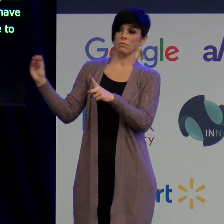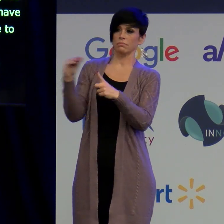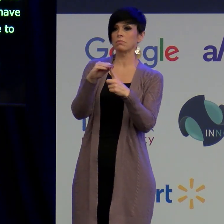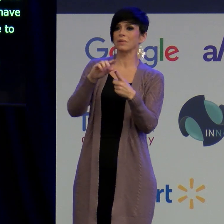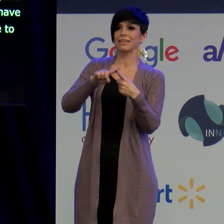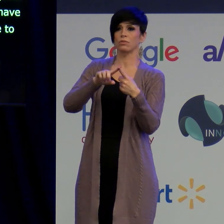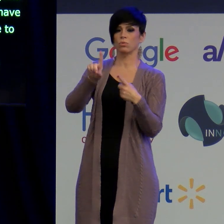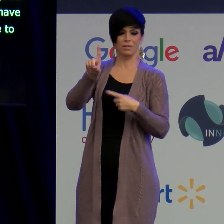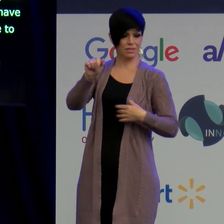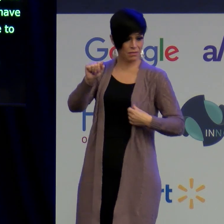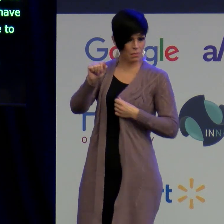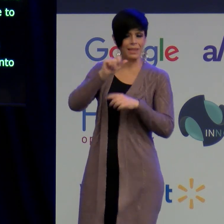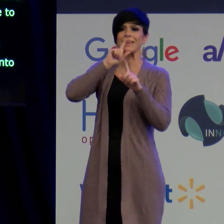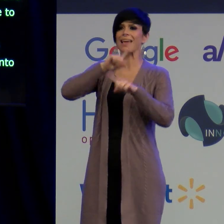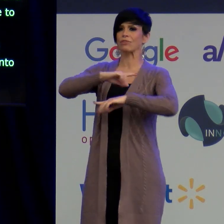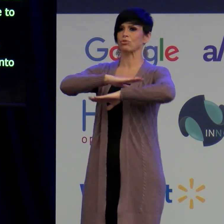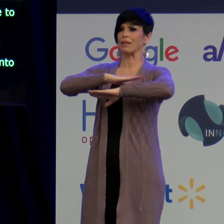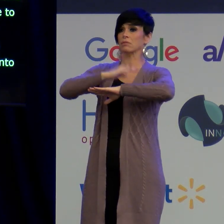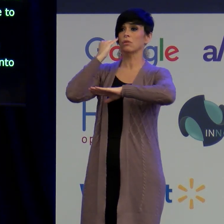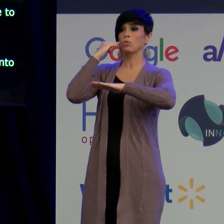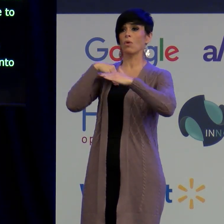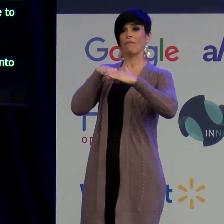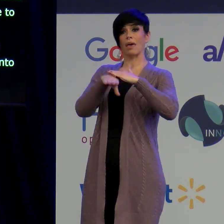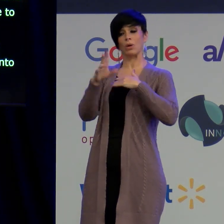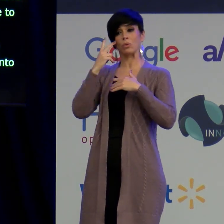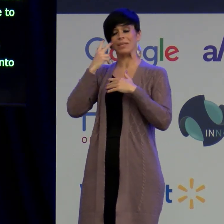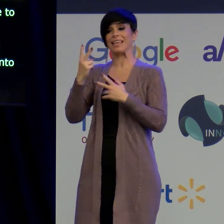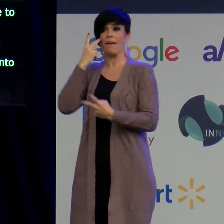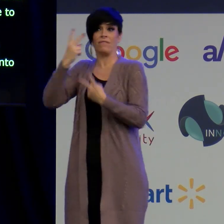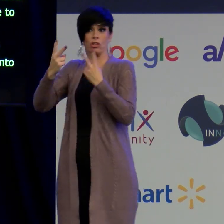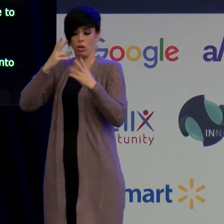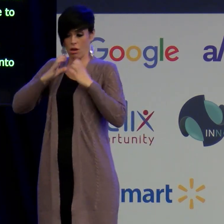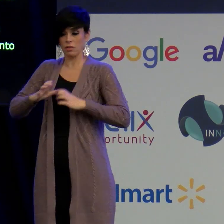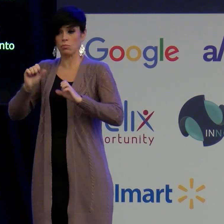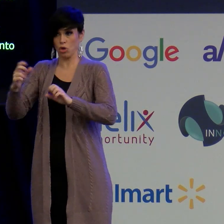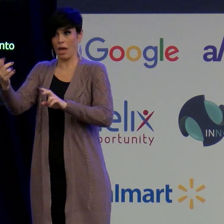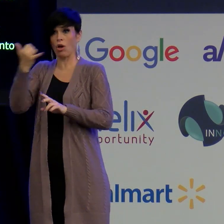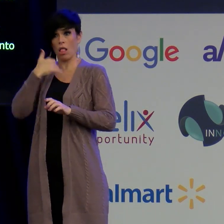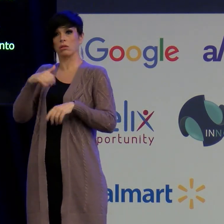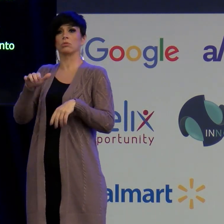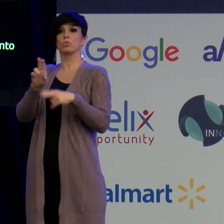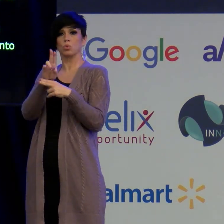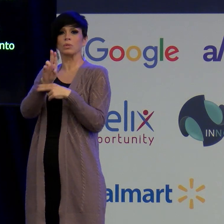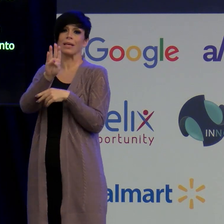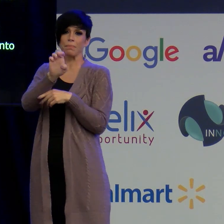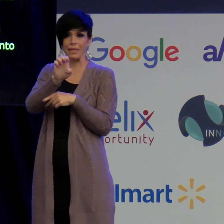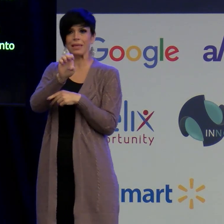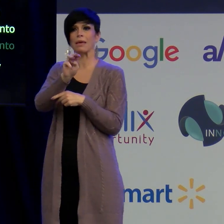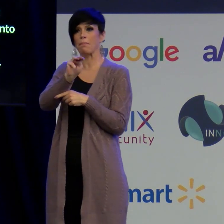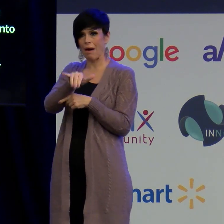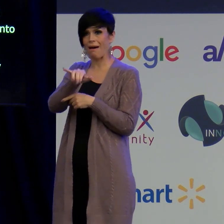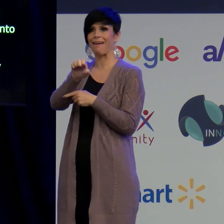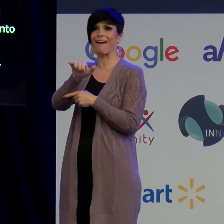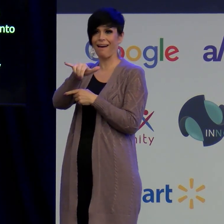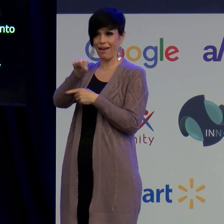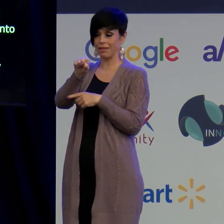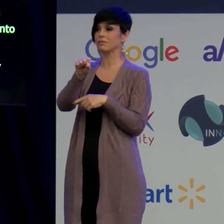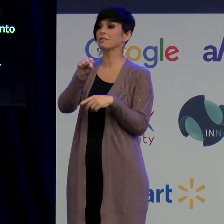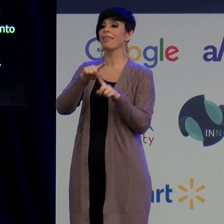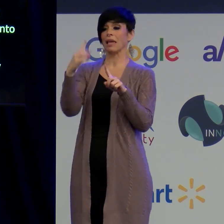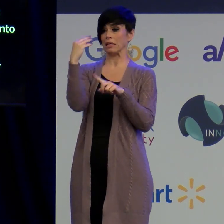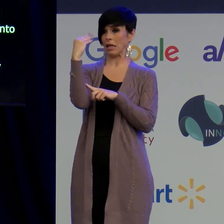answer desk. So when a blind low vision customer calls us, they can call us using Be My Eyes. They can take a picture of